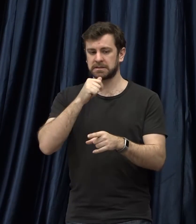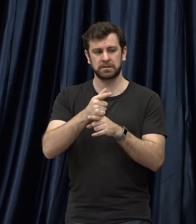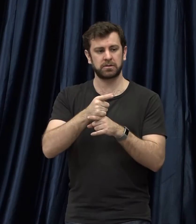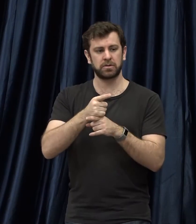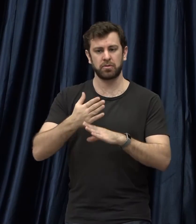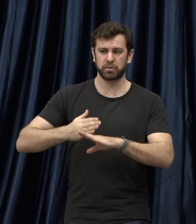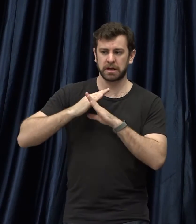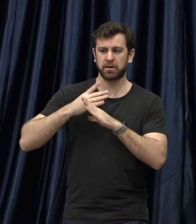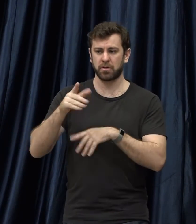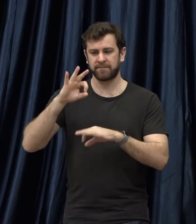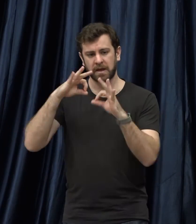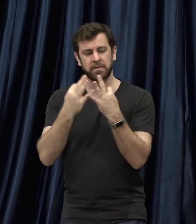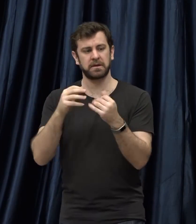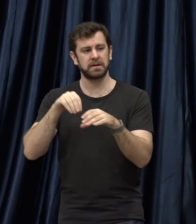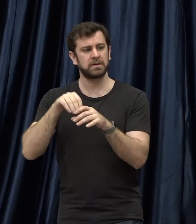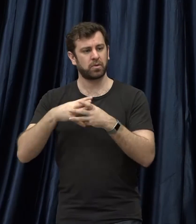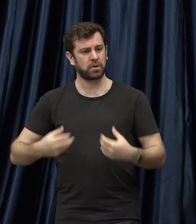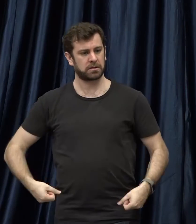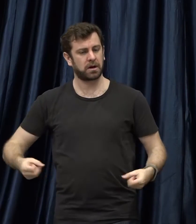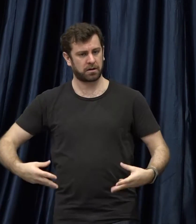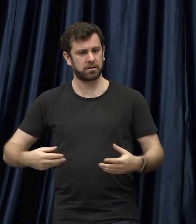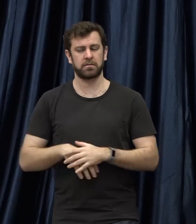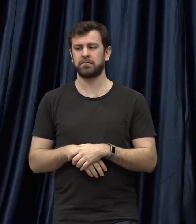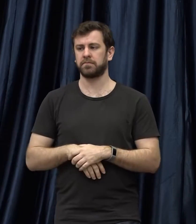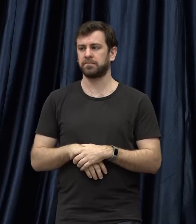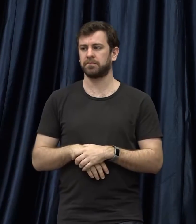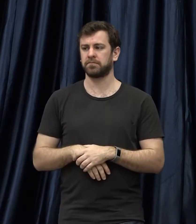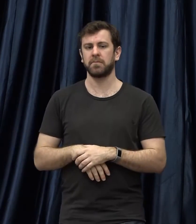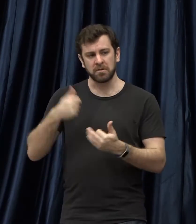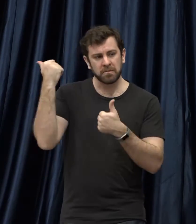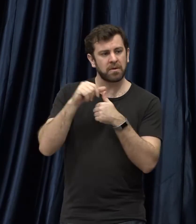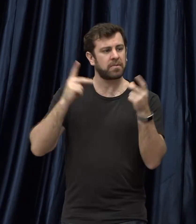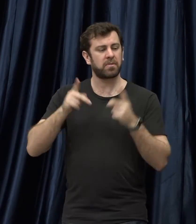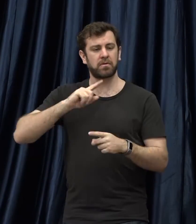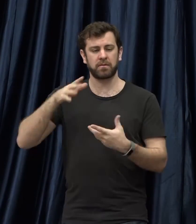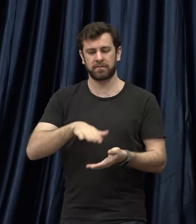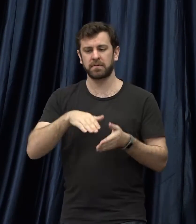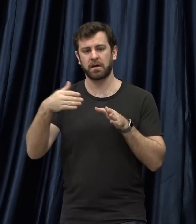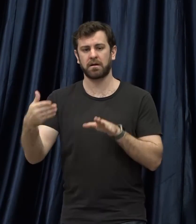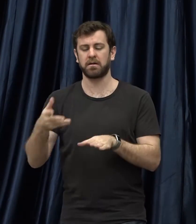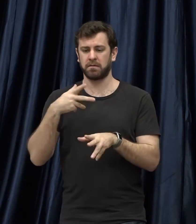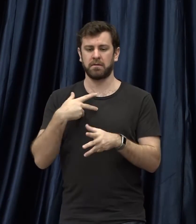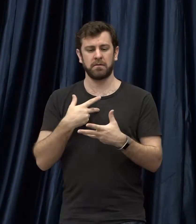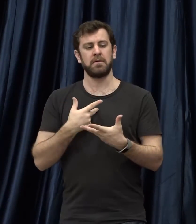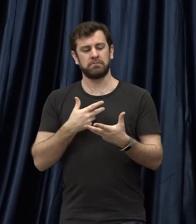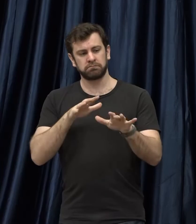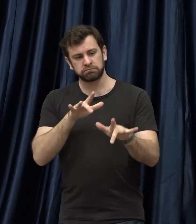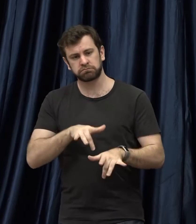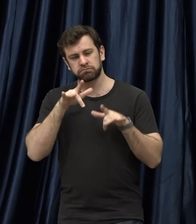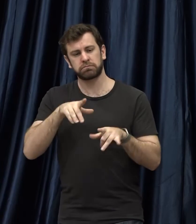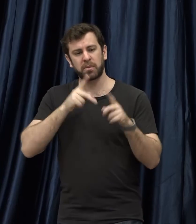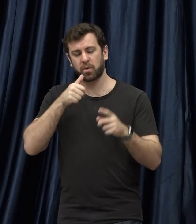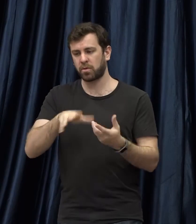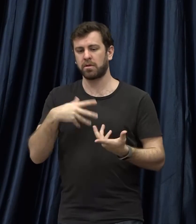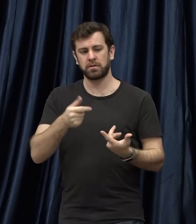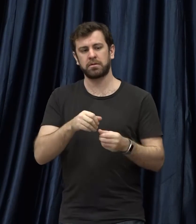in the wheelchair. Remember those who have fallen. Comfort those who have lost their family amongst